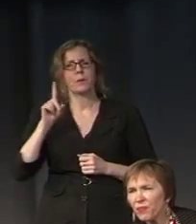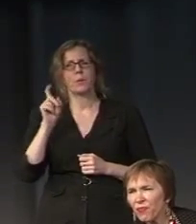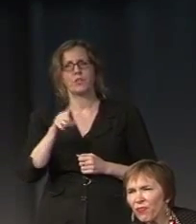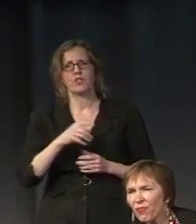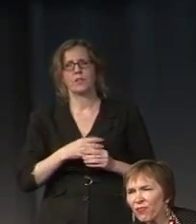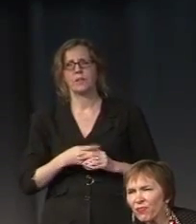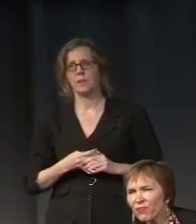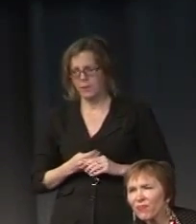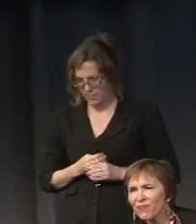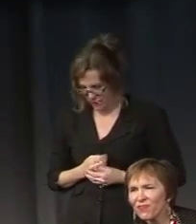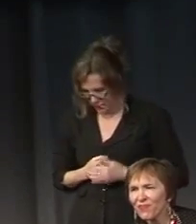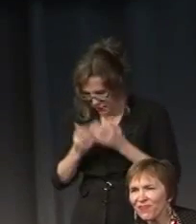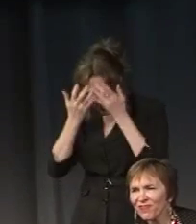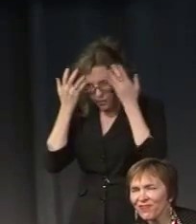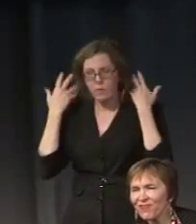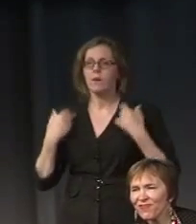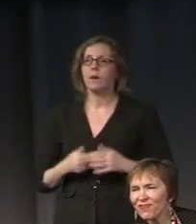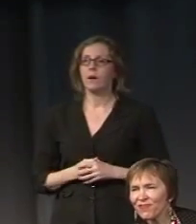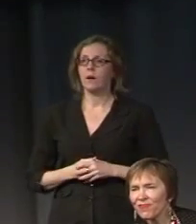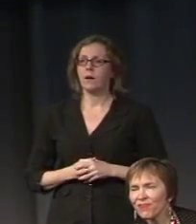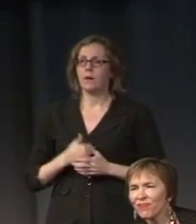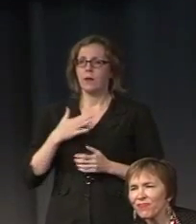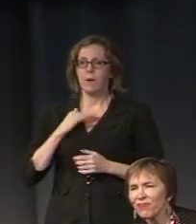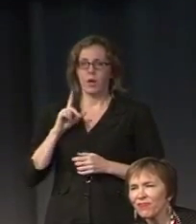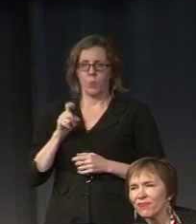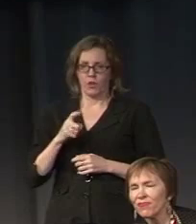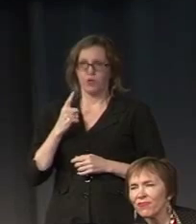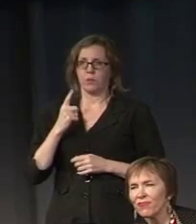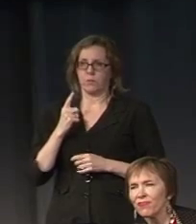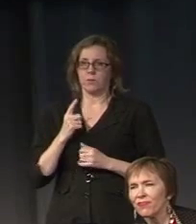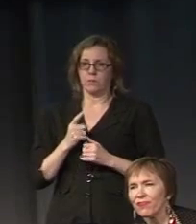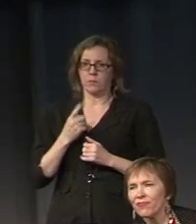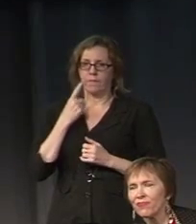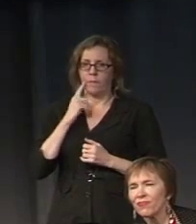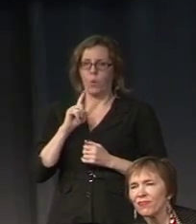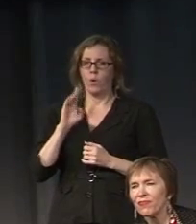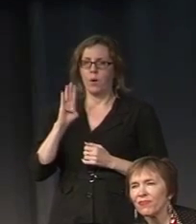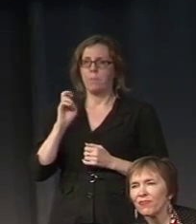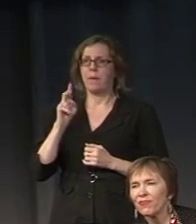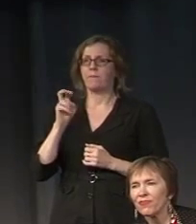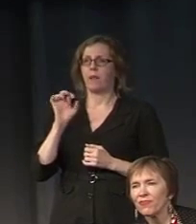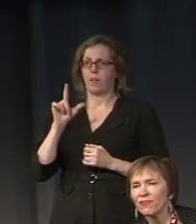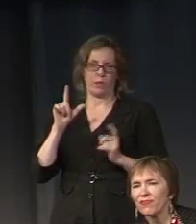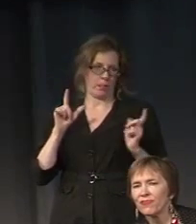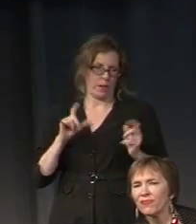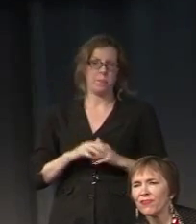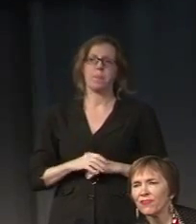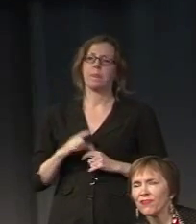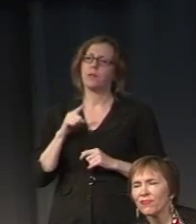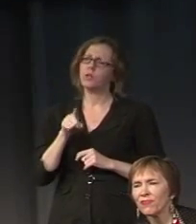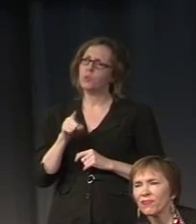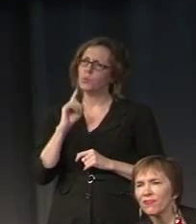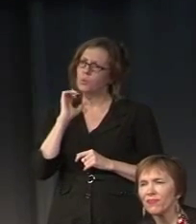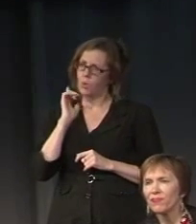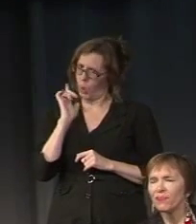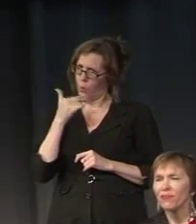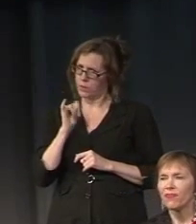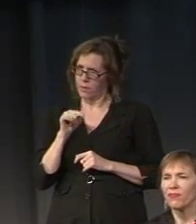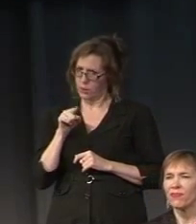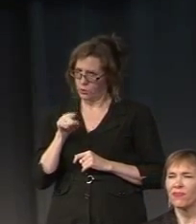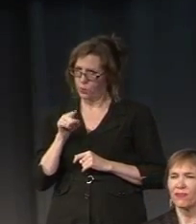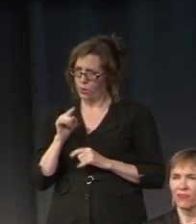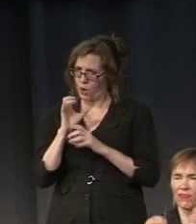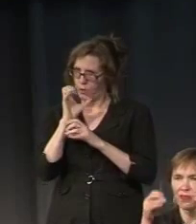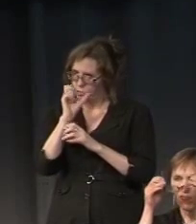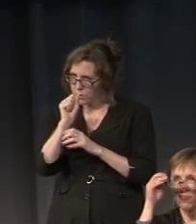is for Bevel, is that right? You seem to be interested in the fact that, or focusing